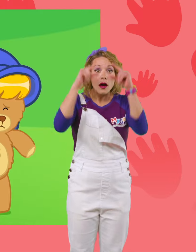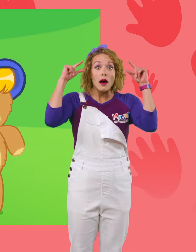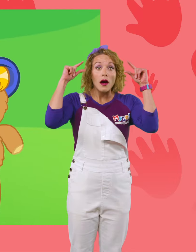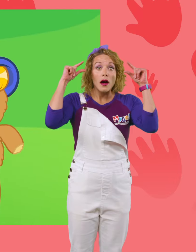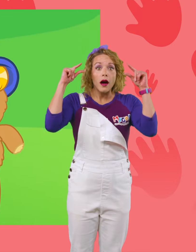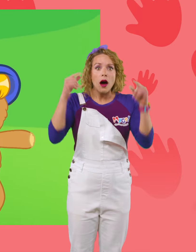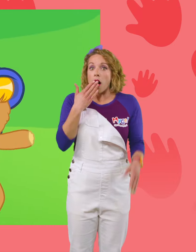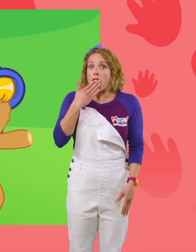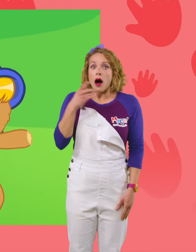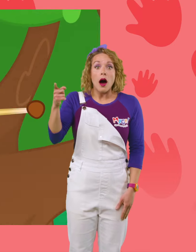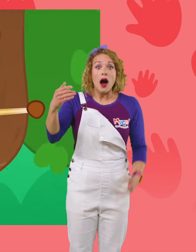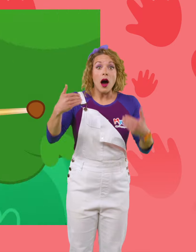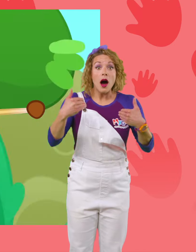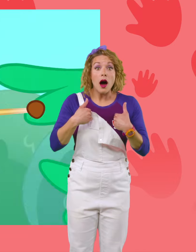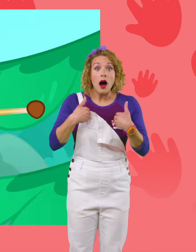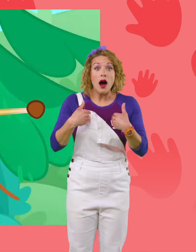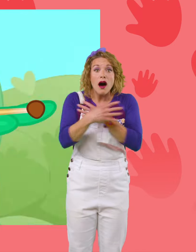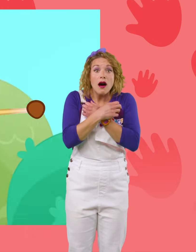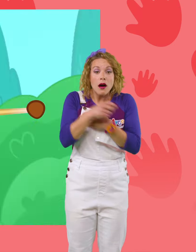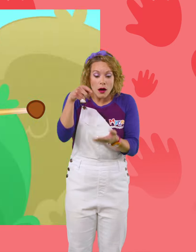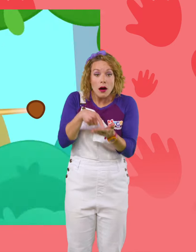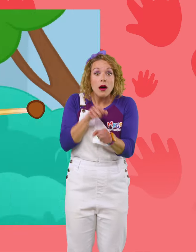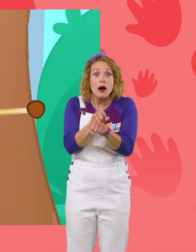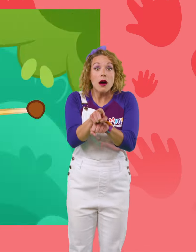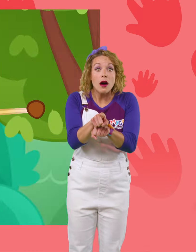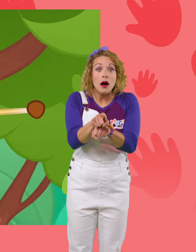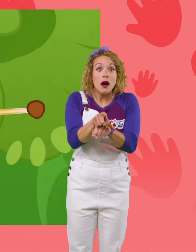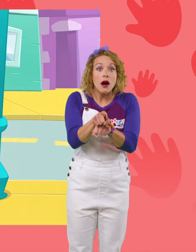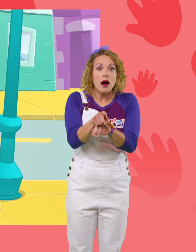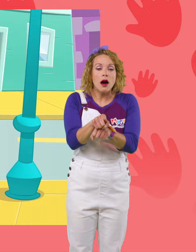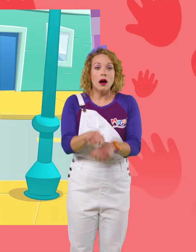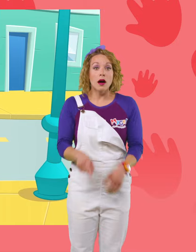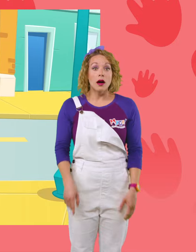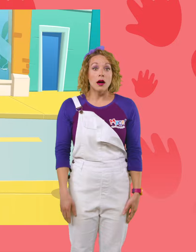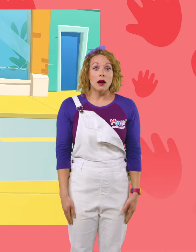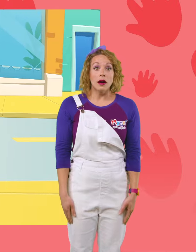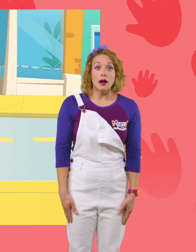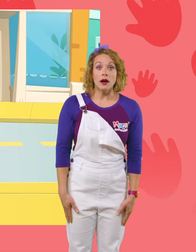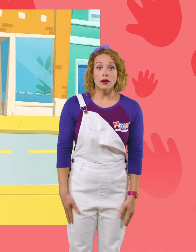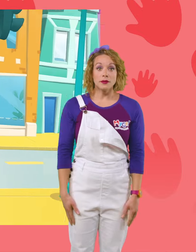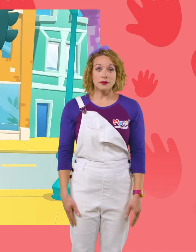Bandits. And they have the teddy bear zapper.